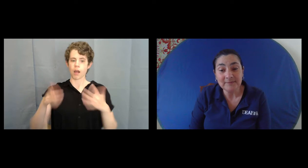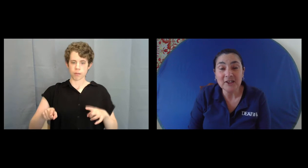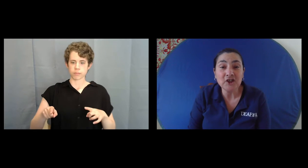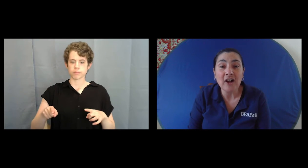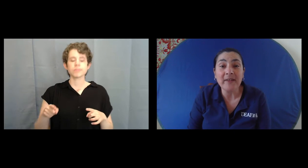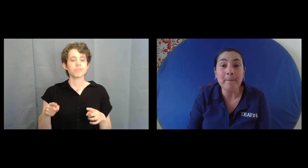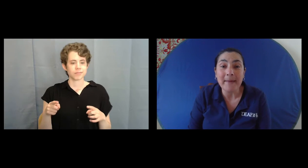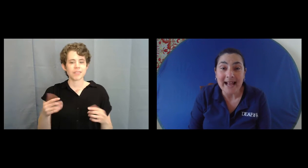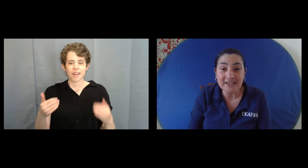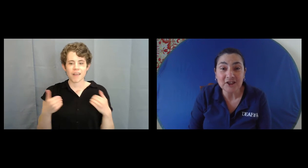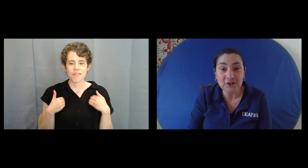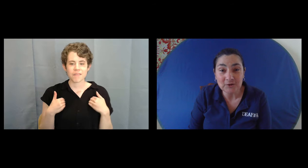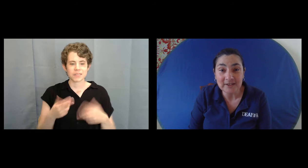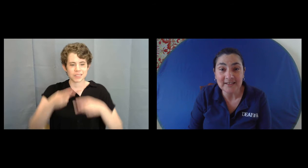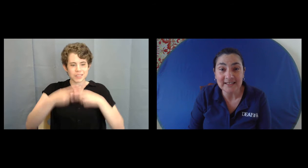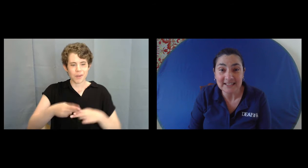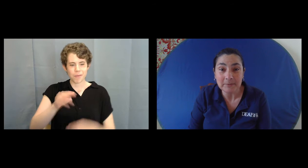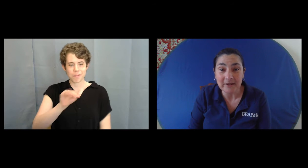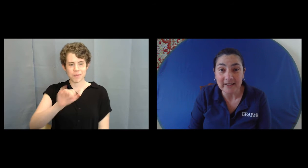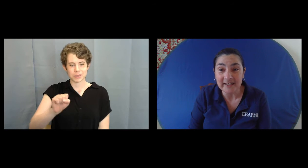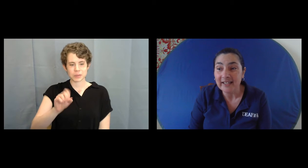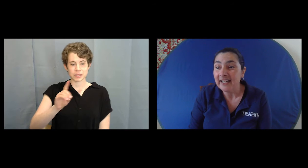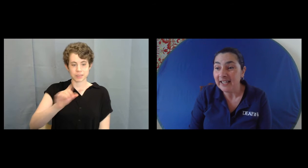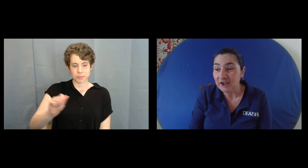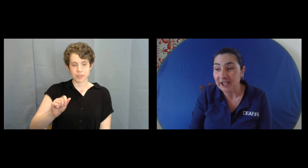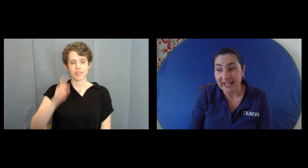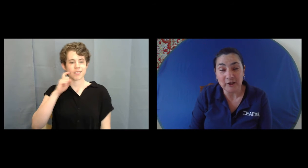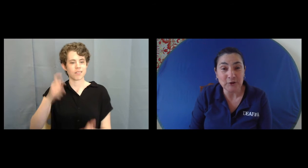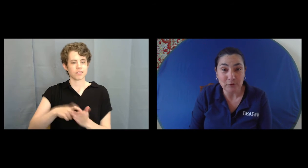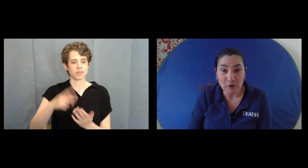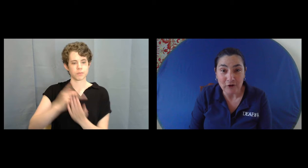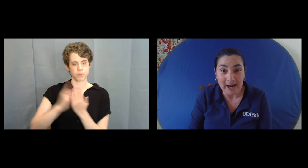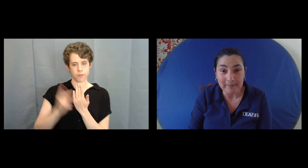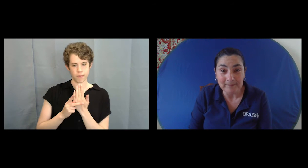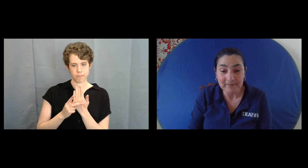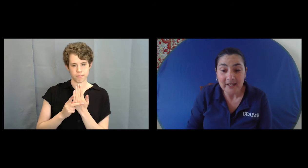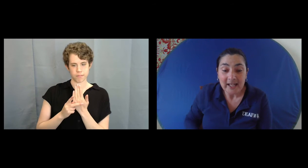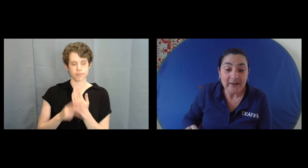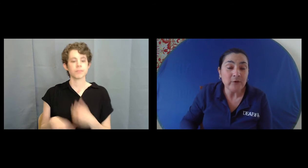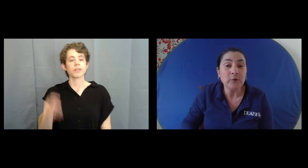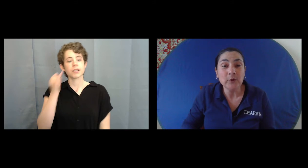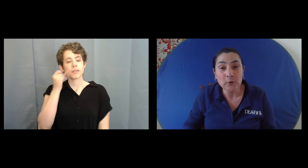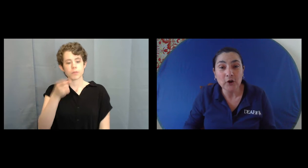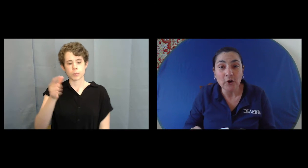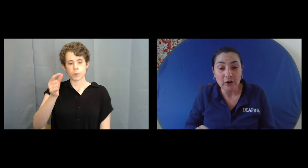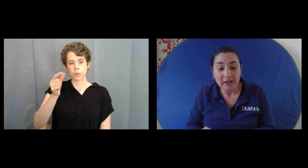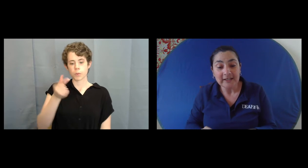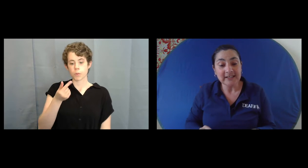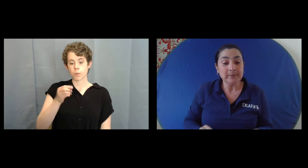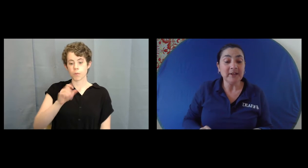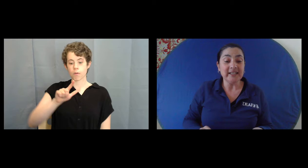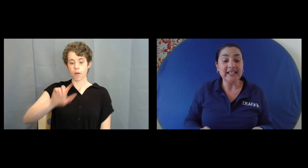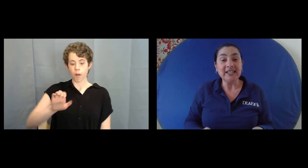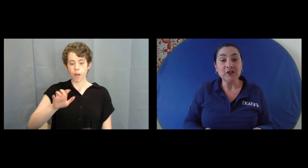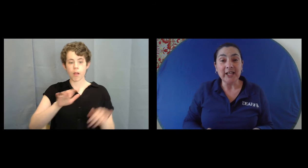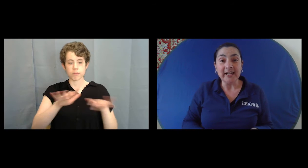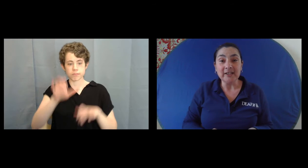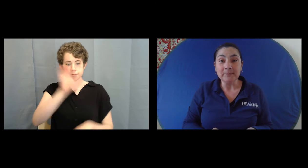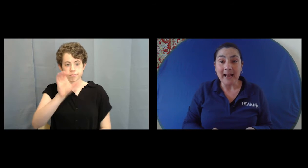there is. It's called the Massachusetts Disability Indicators Program. If you Google